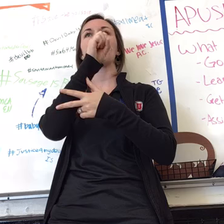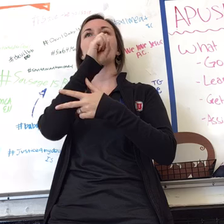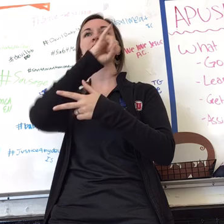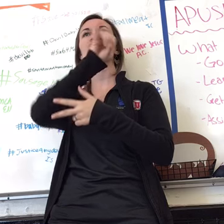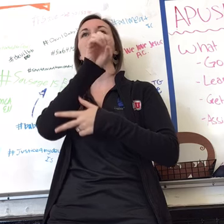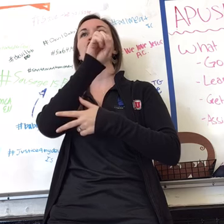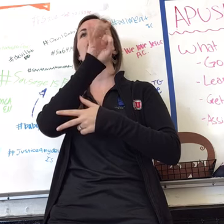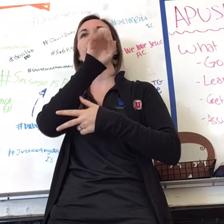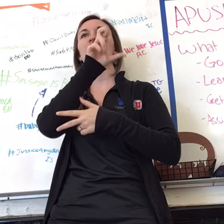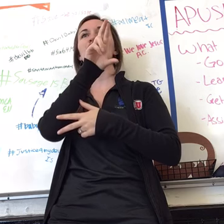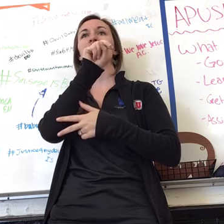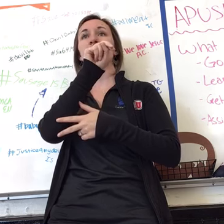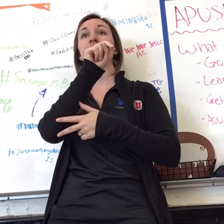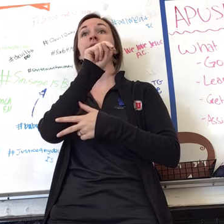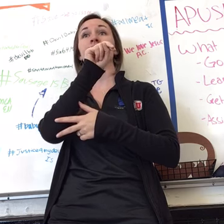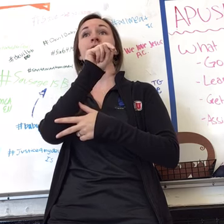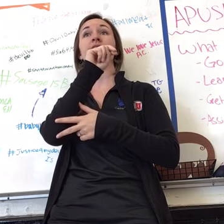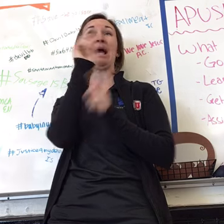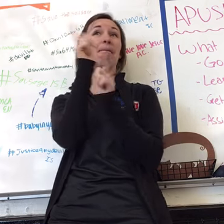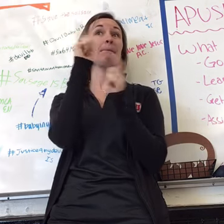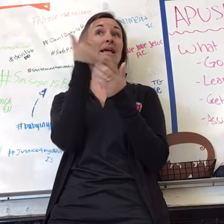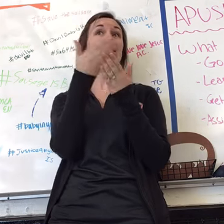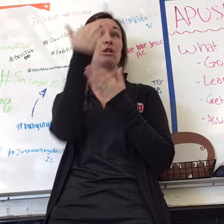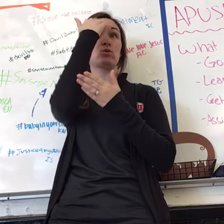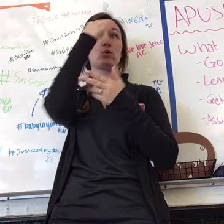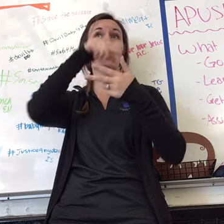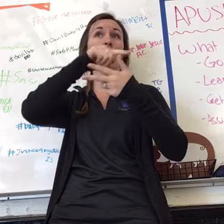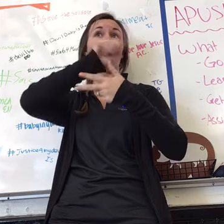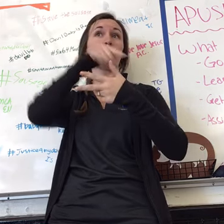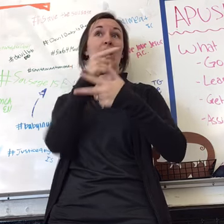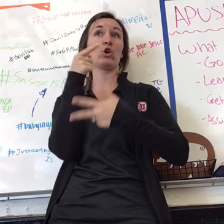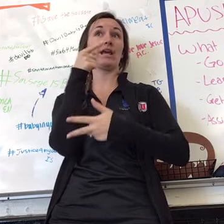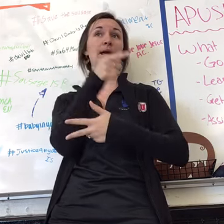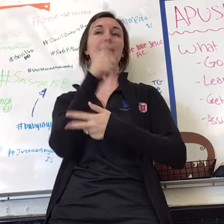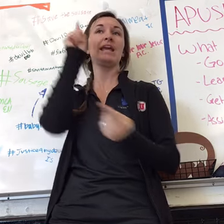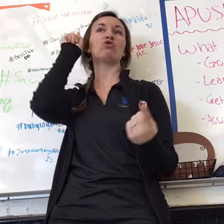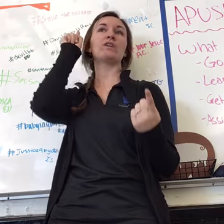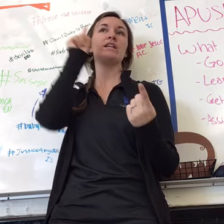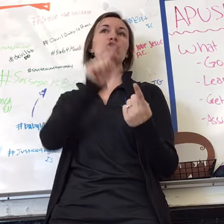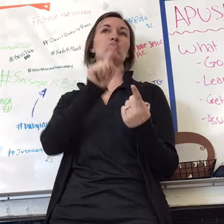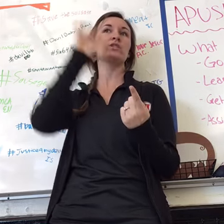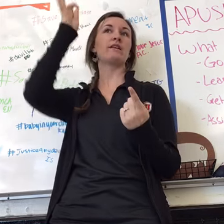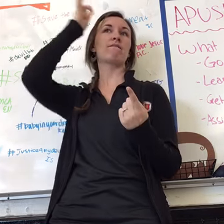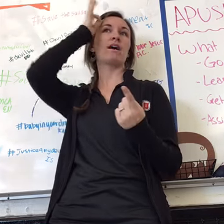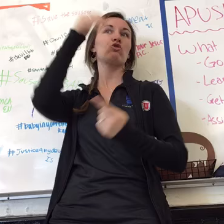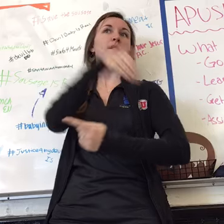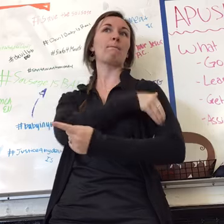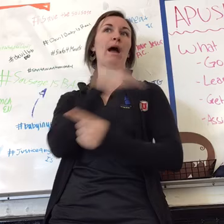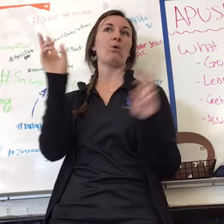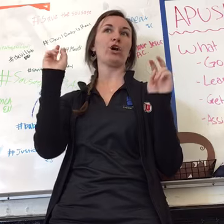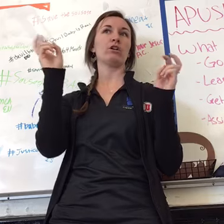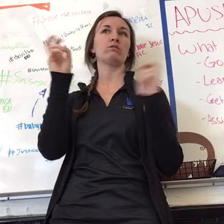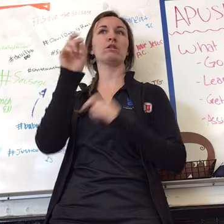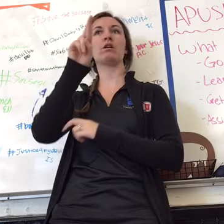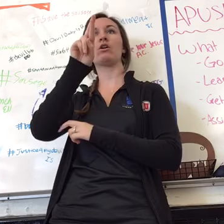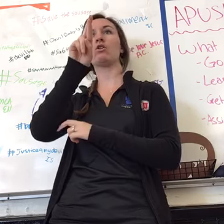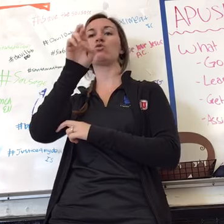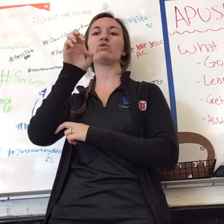Okay, biggest thing to know about Thomas Jefferson is he reduced the federal power. Remember, he was an